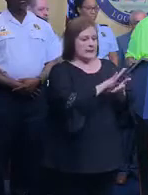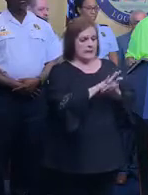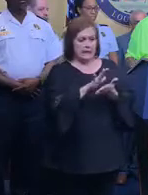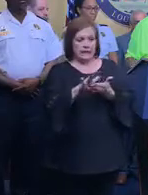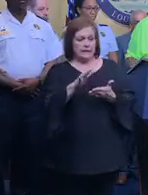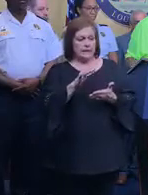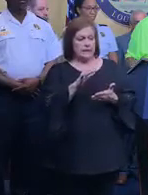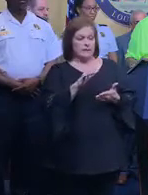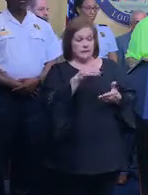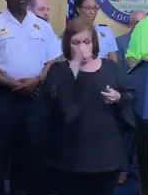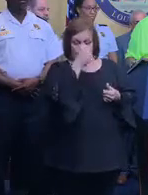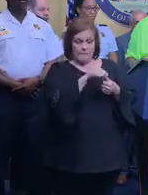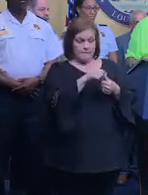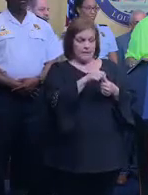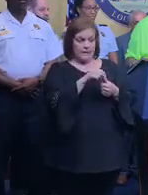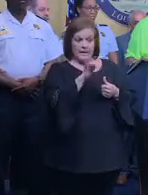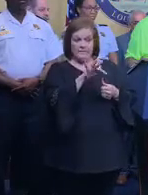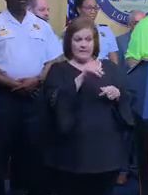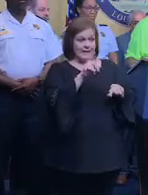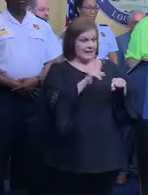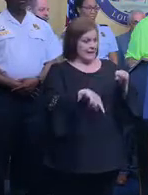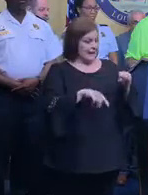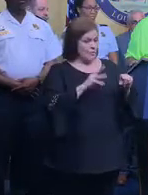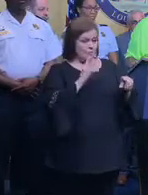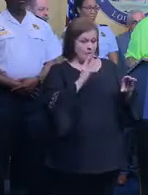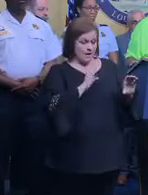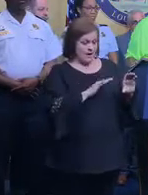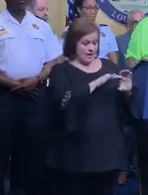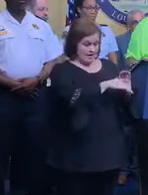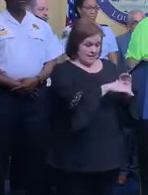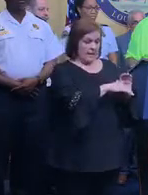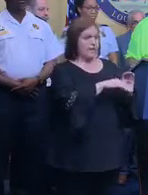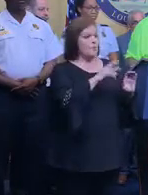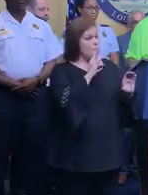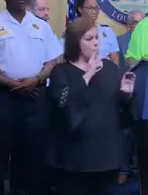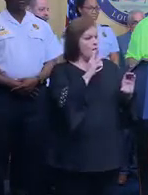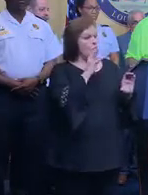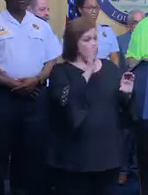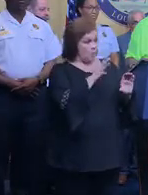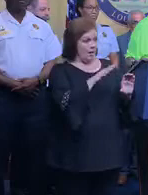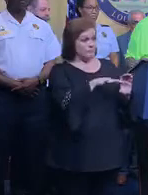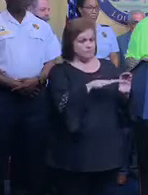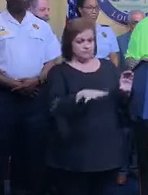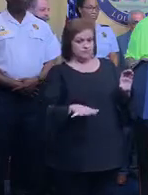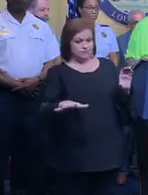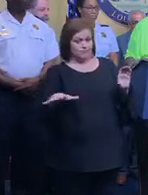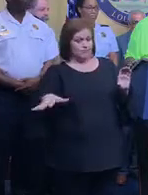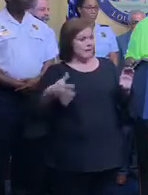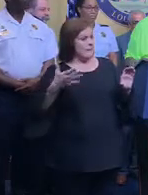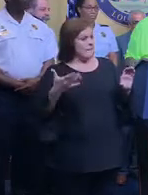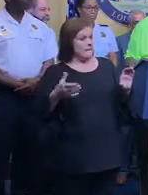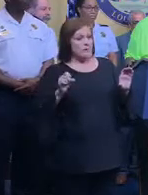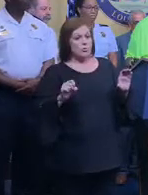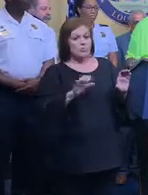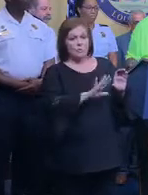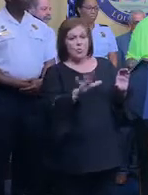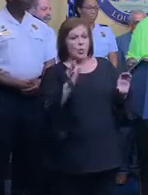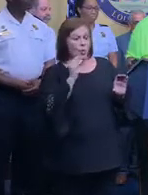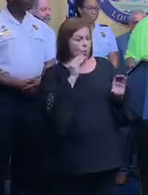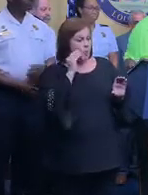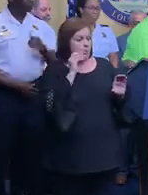way. Because don't forget, if it can't get into the drain, it's going to get somewhere. And that somewhere might be your house or